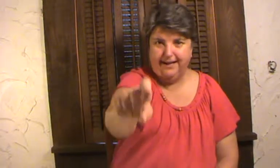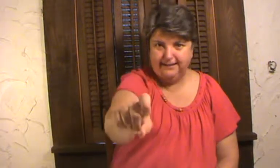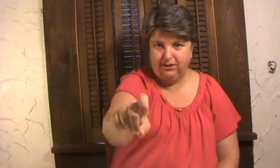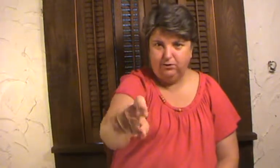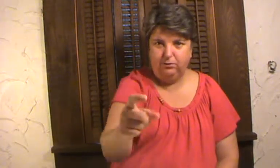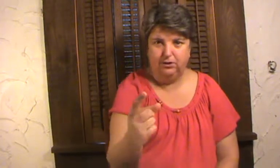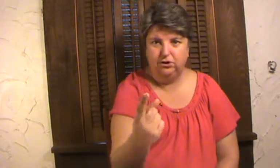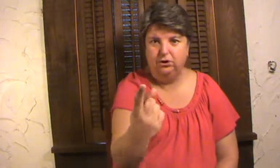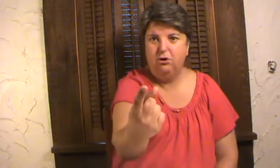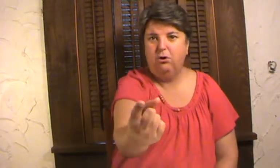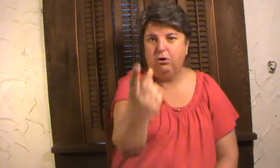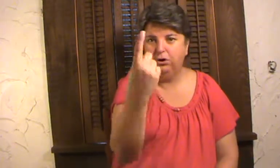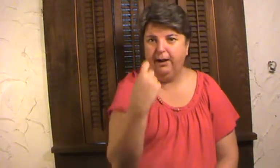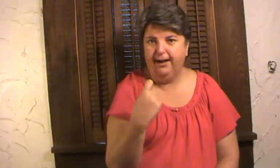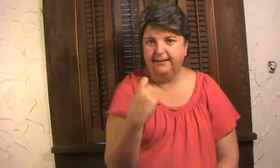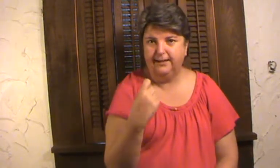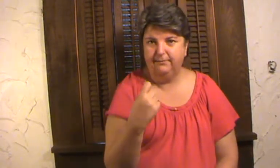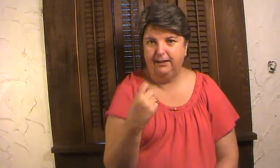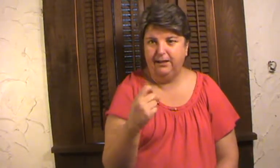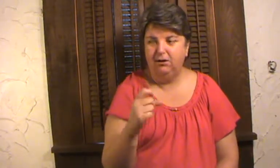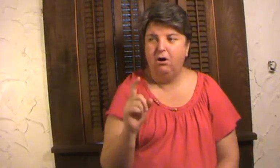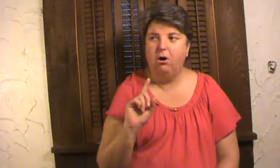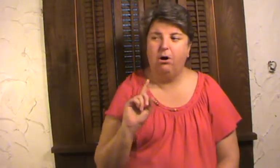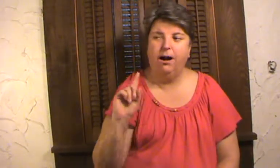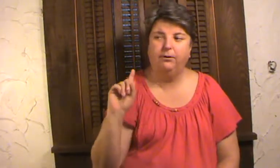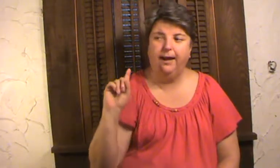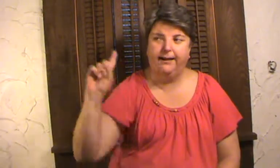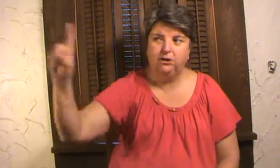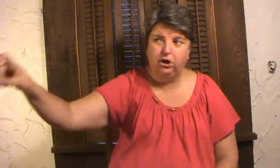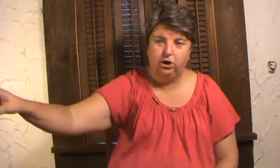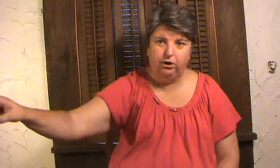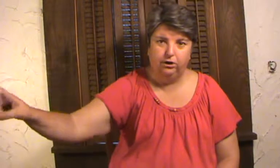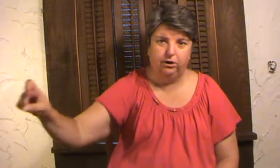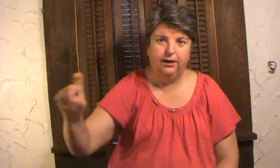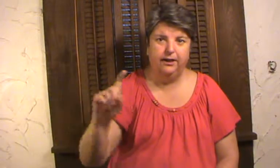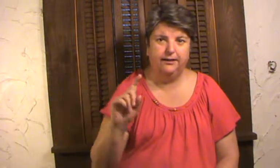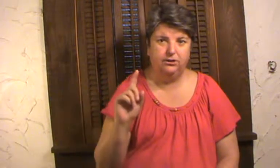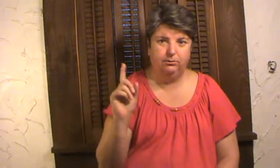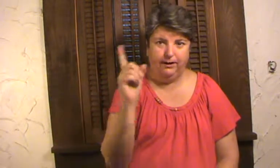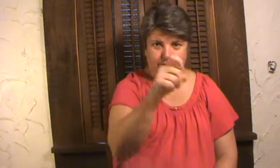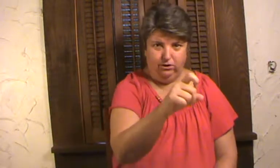asking you a question, or you're asking me, or I'm going to ask her. It's directional.